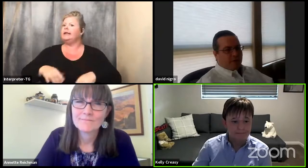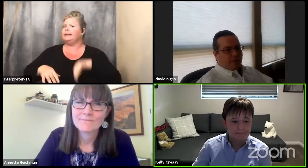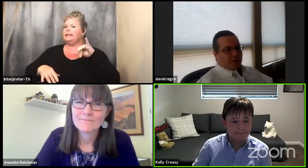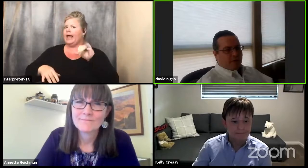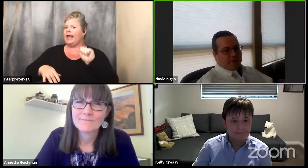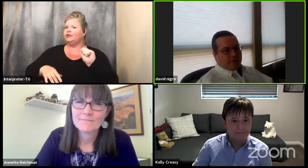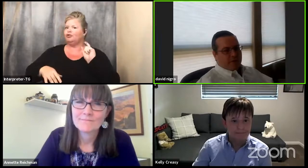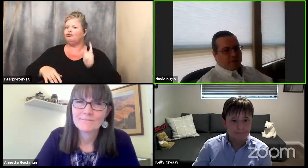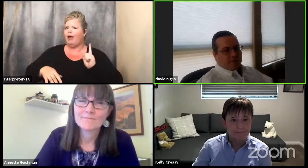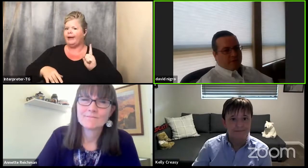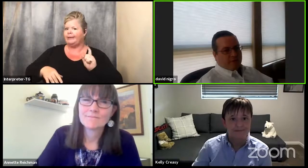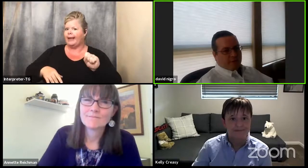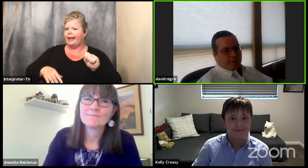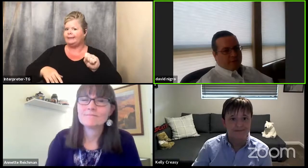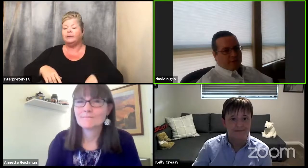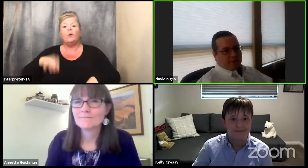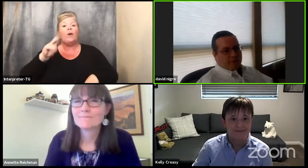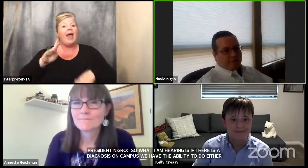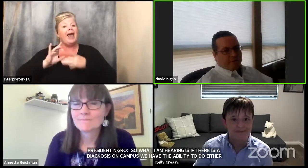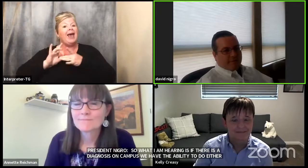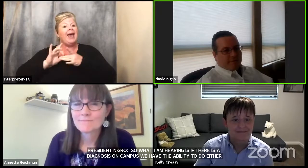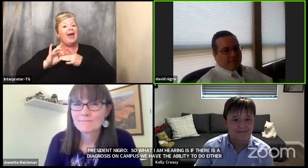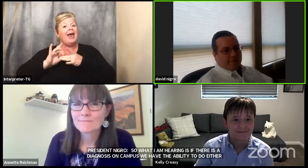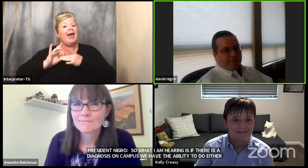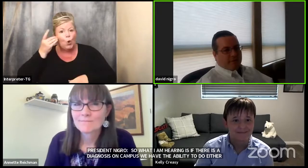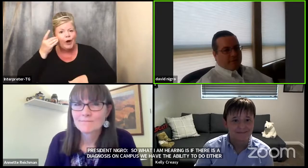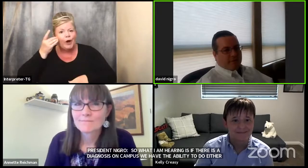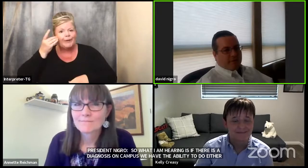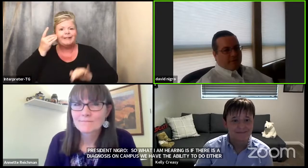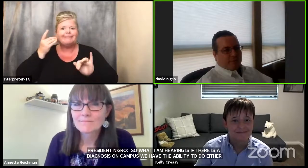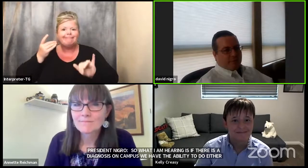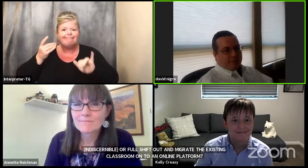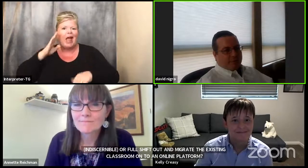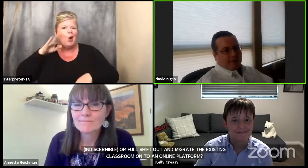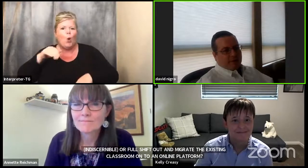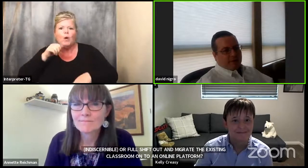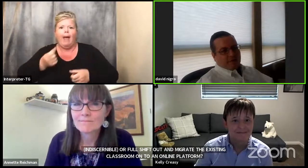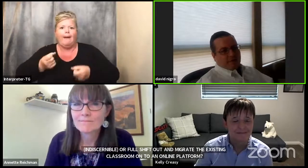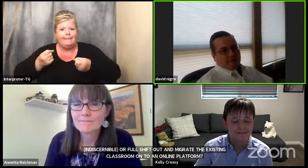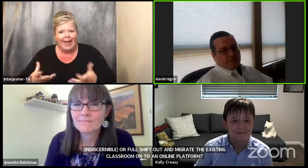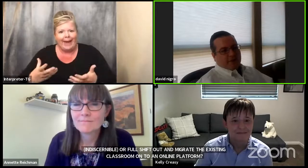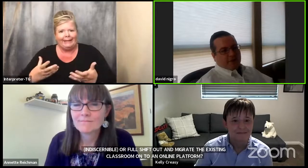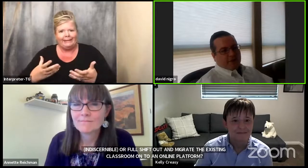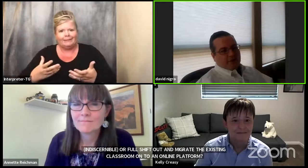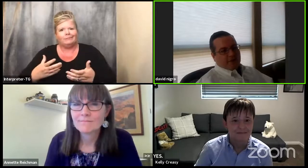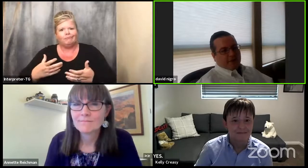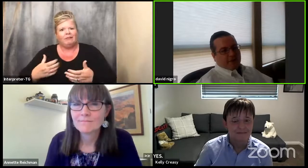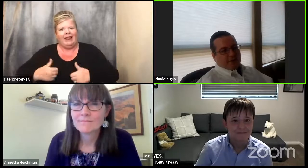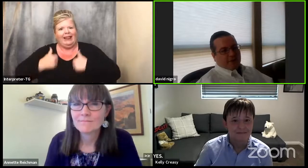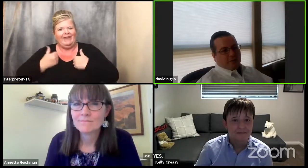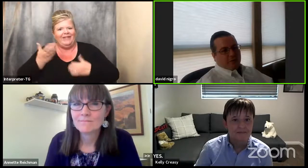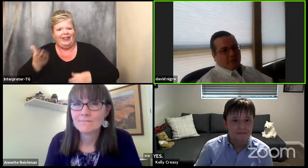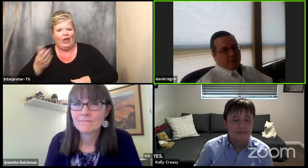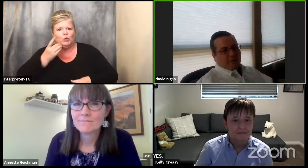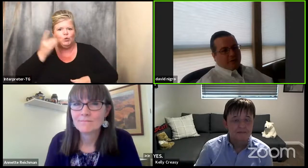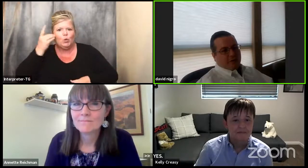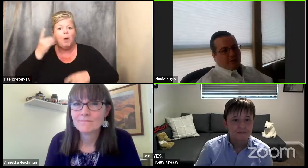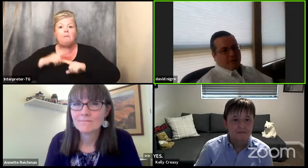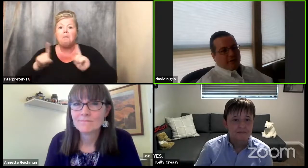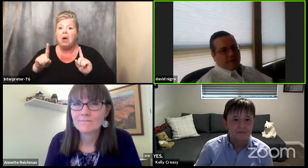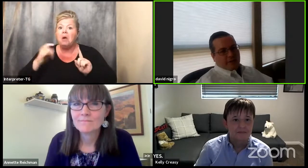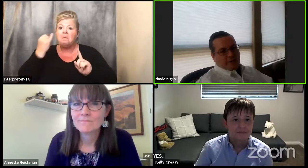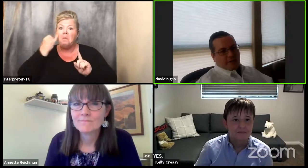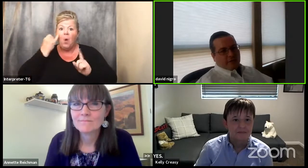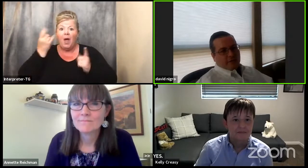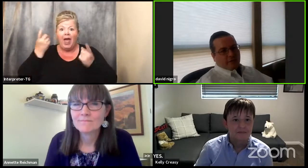the dorms, and I know that we don't have that many students in the dorms, but if there is a case of the students in the dorms, are they going to